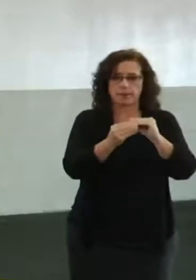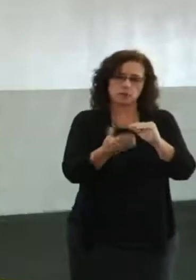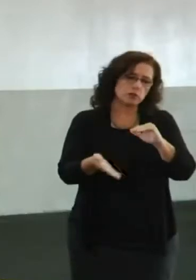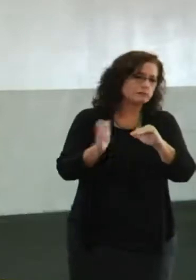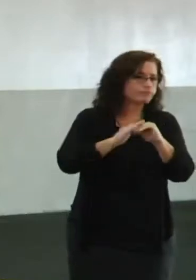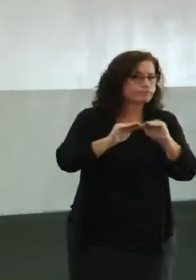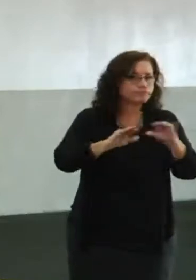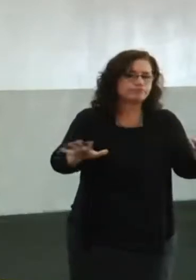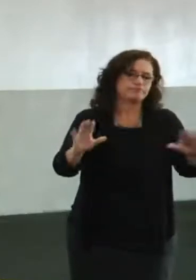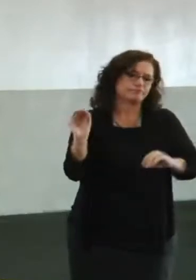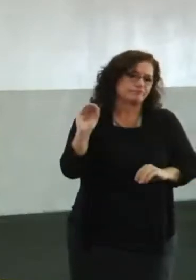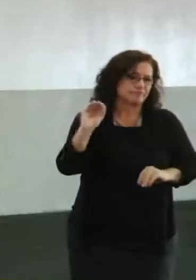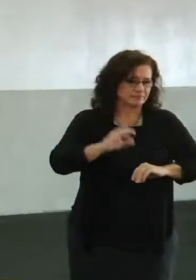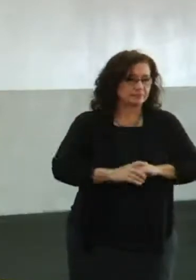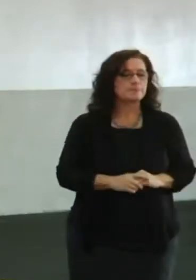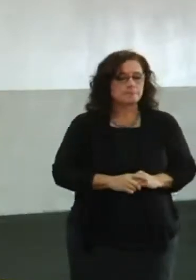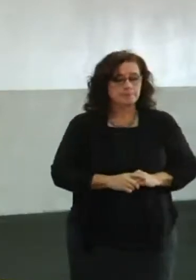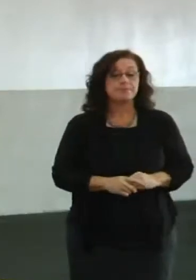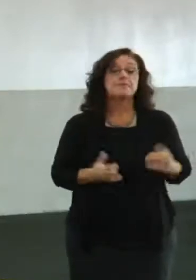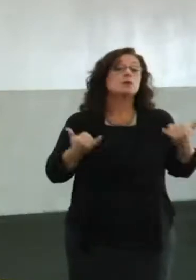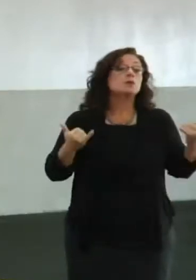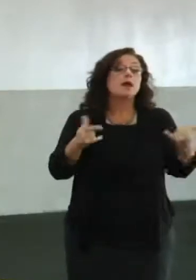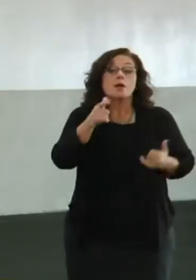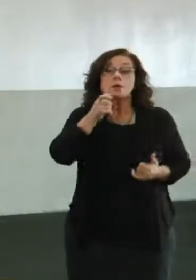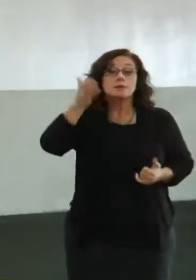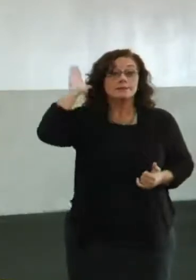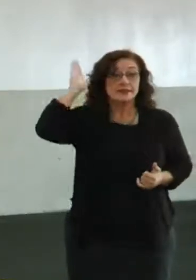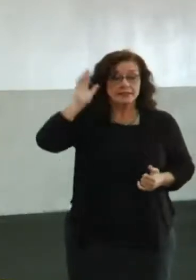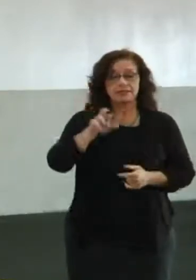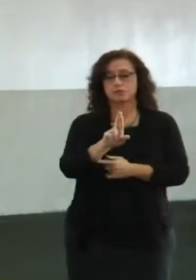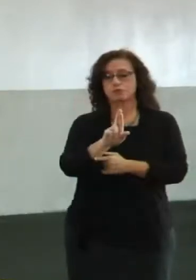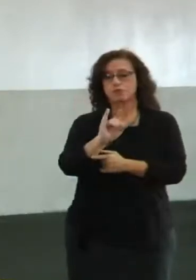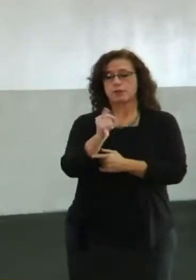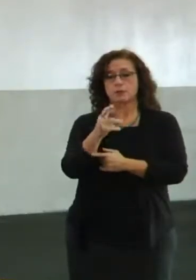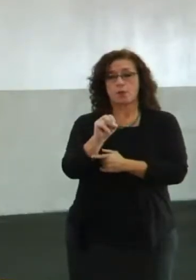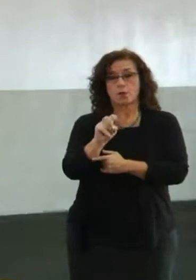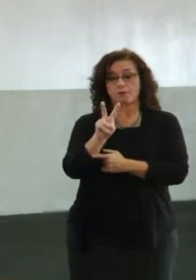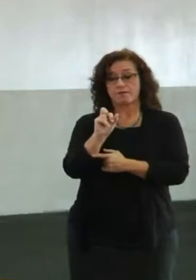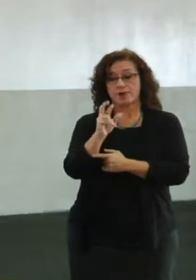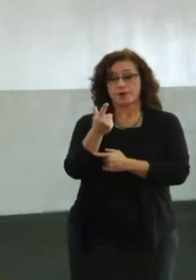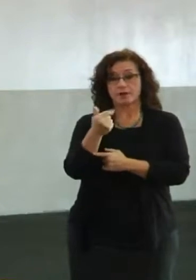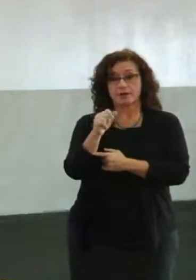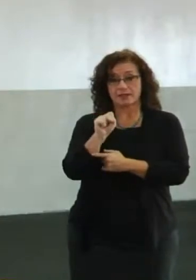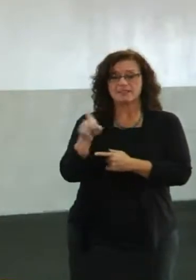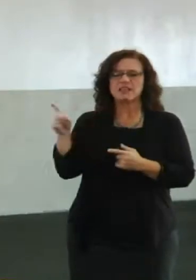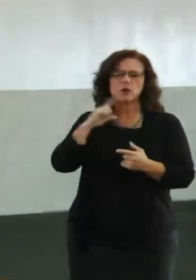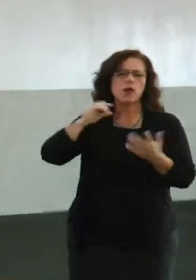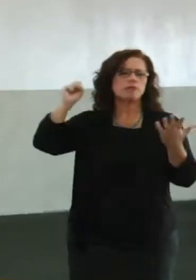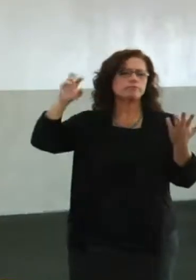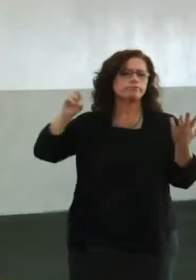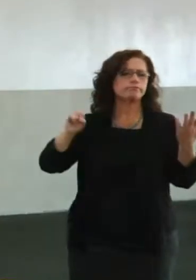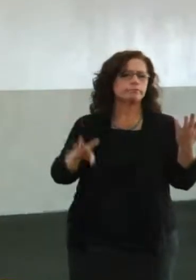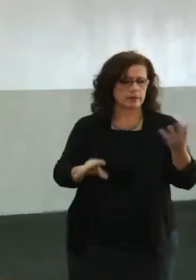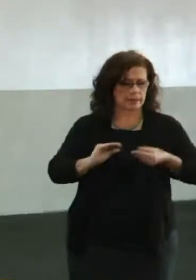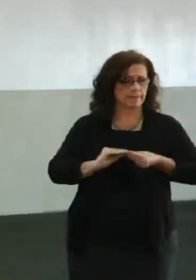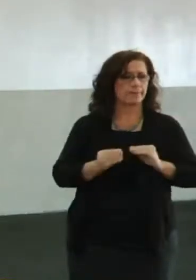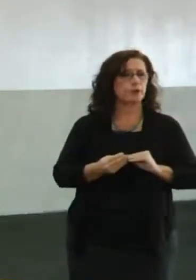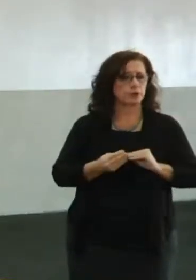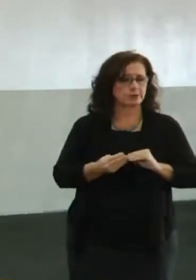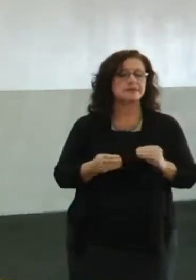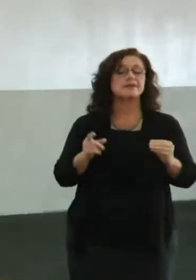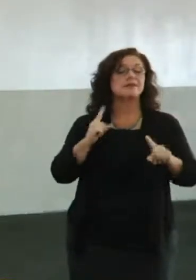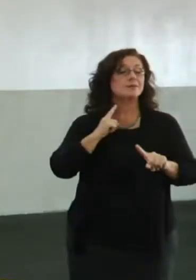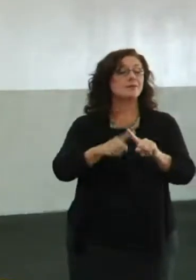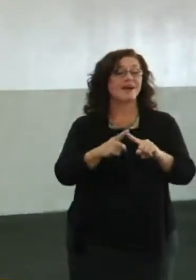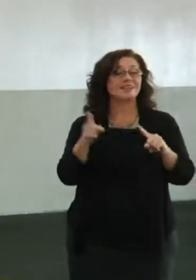Today we are going to be talking with Rigo Vargas, our public health director, on more of our numbers and what does it mean if we are to go back